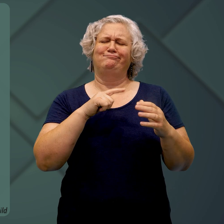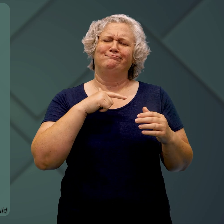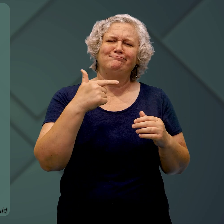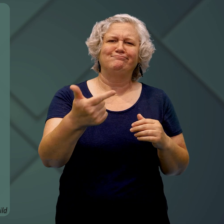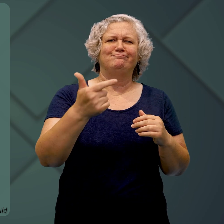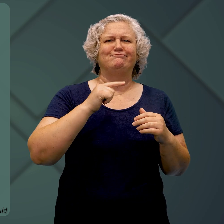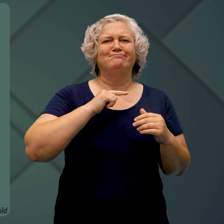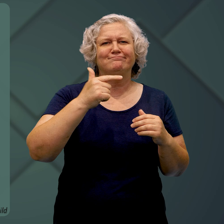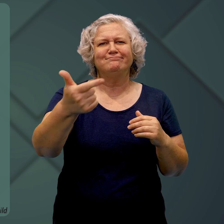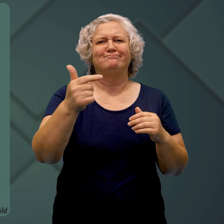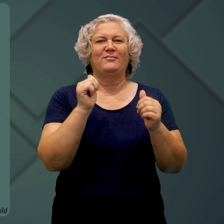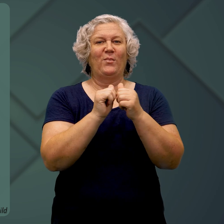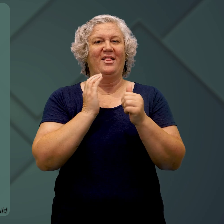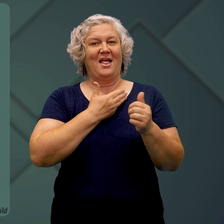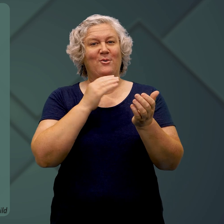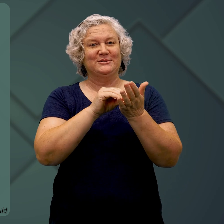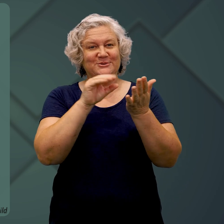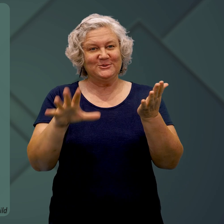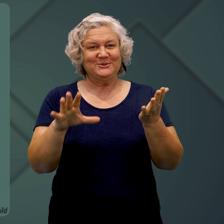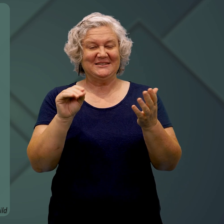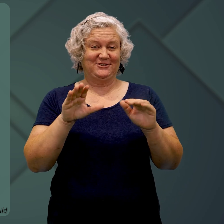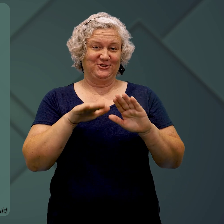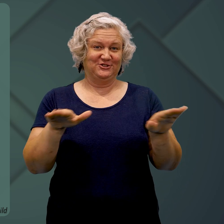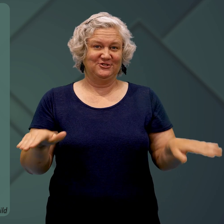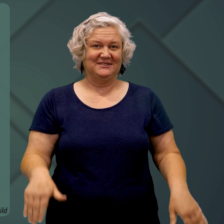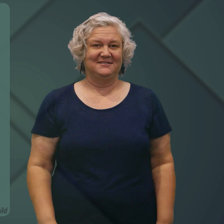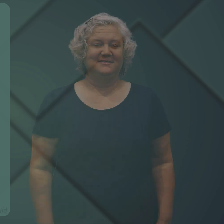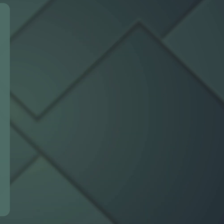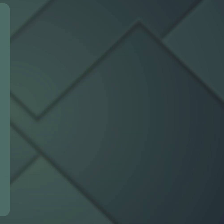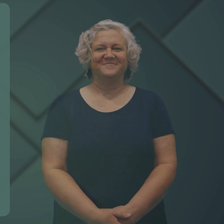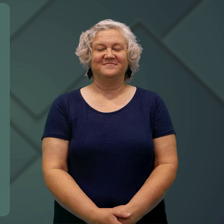with that serve and return with our students and our children.